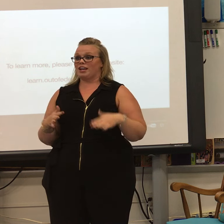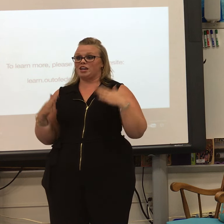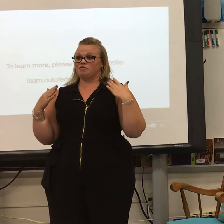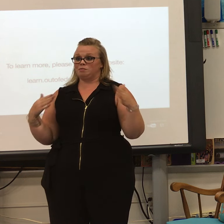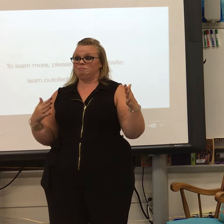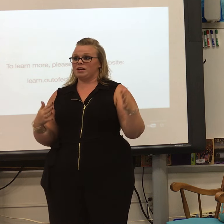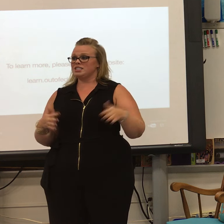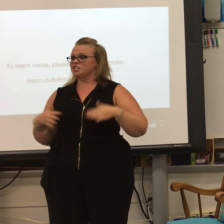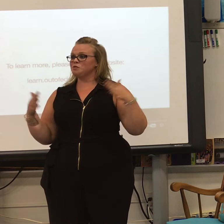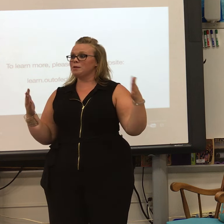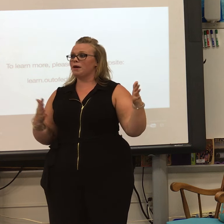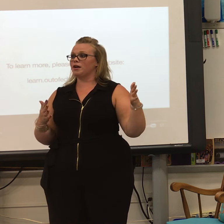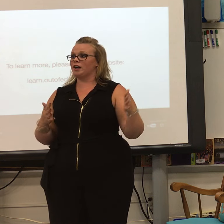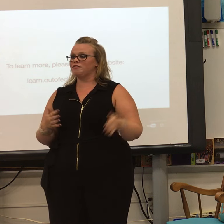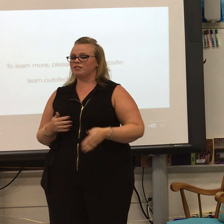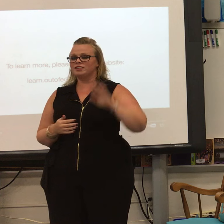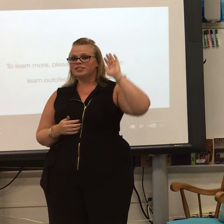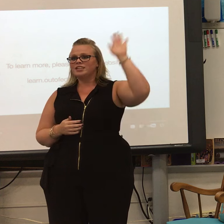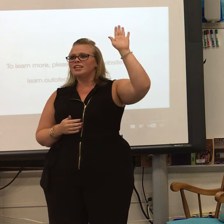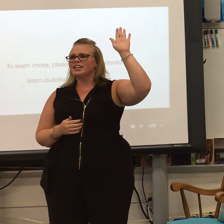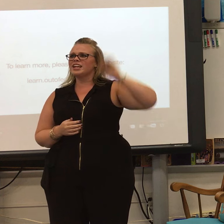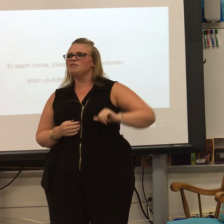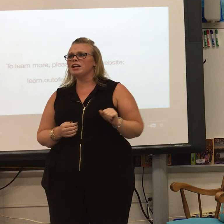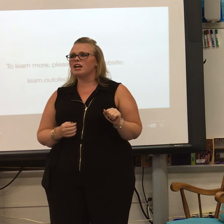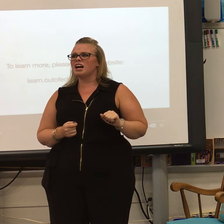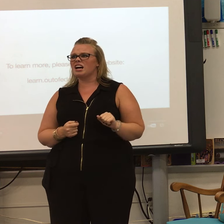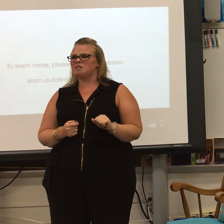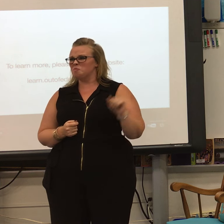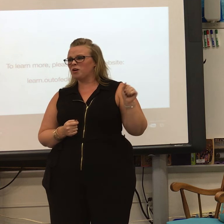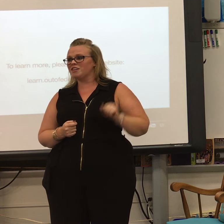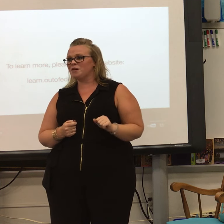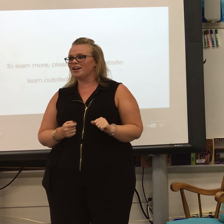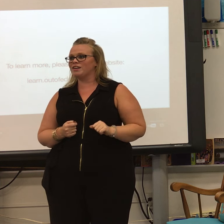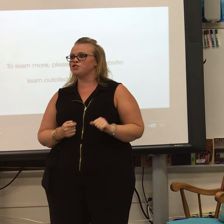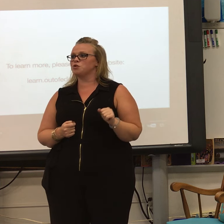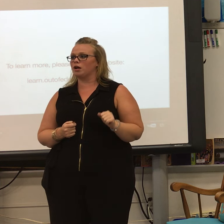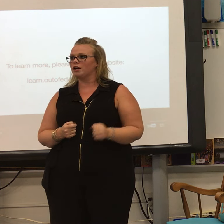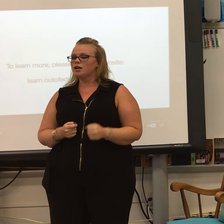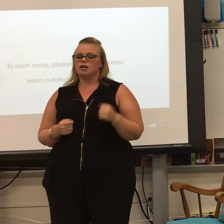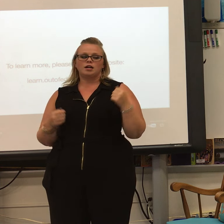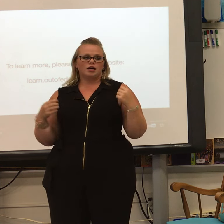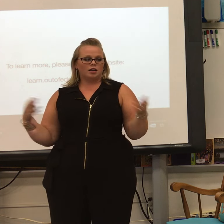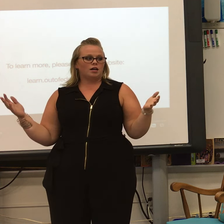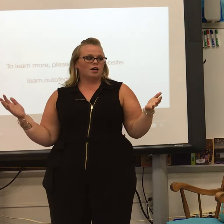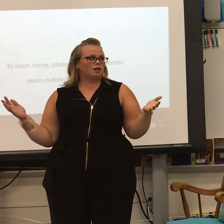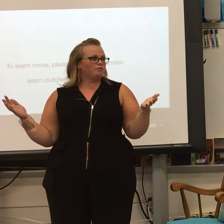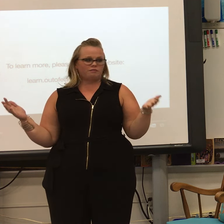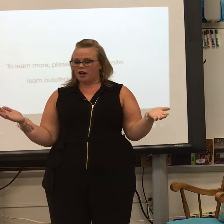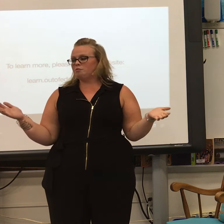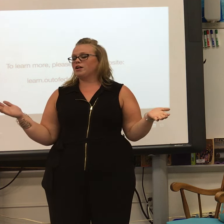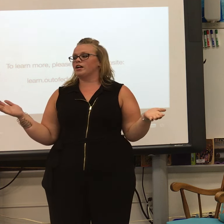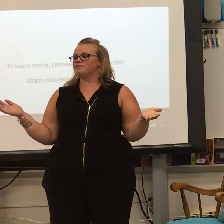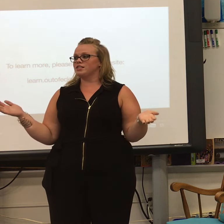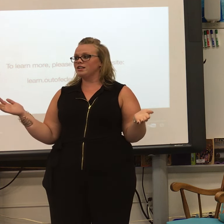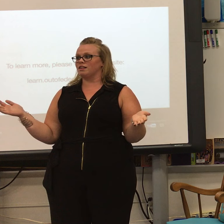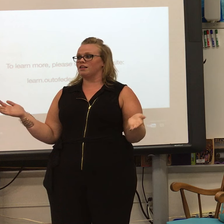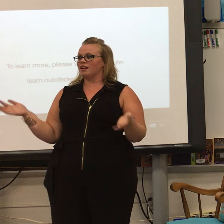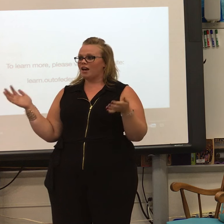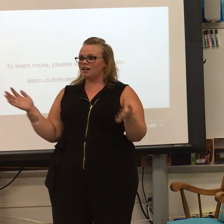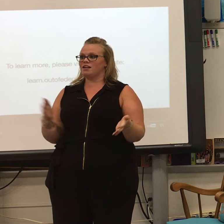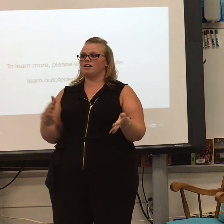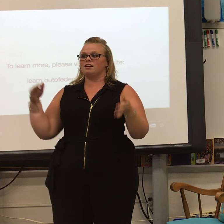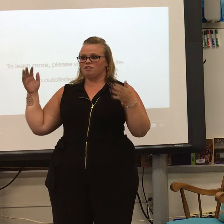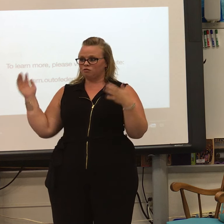came in and I gave them, I said, just write a paragraph. Can I write more than a paragraph? Sure. 5 paragraphs